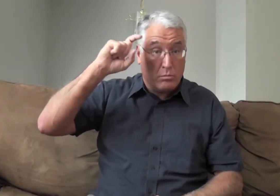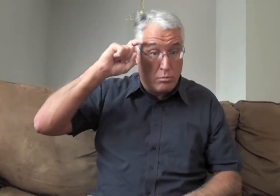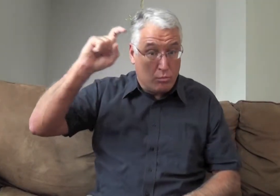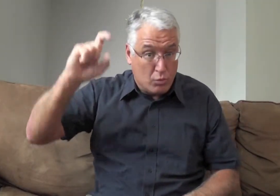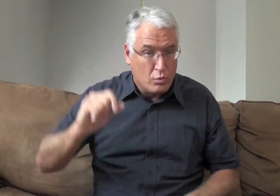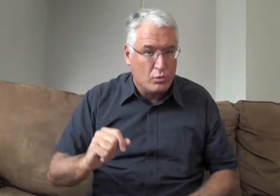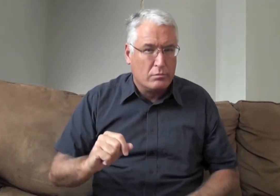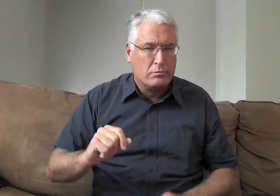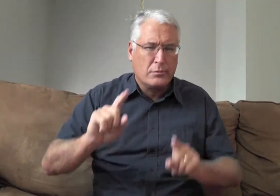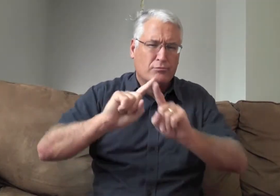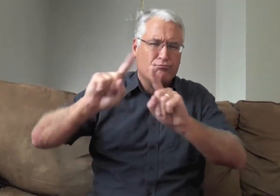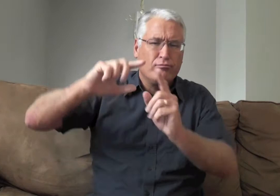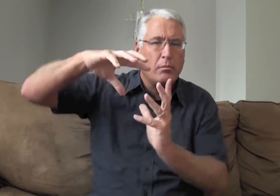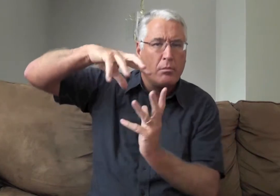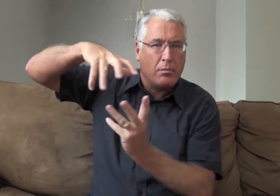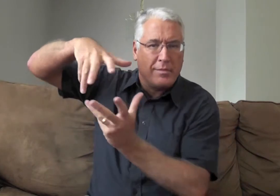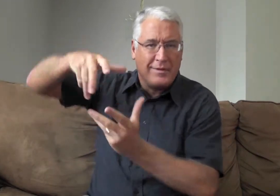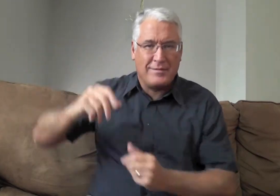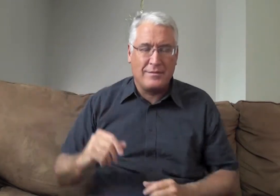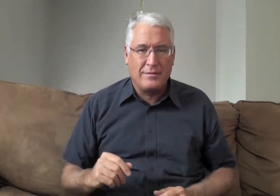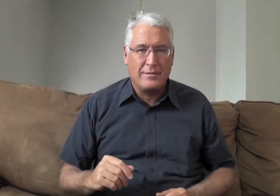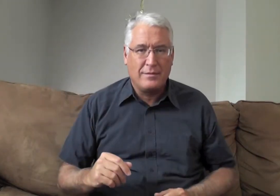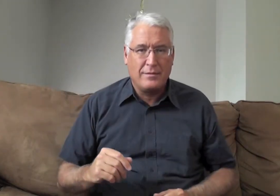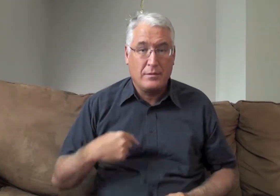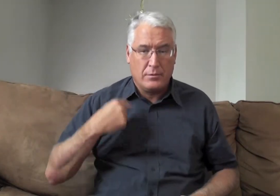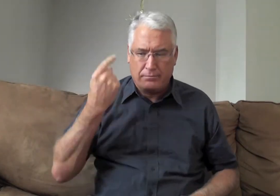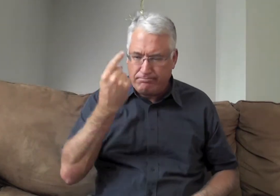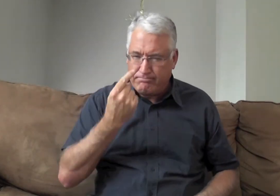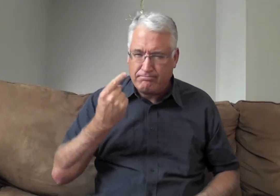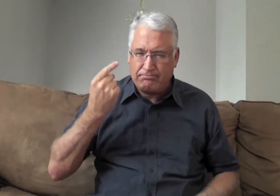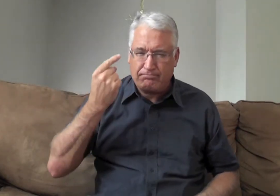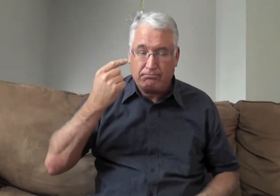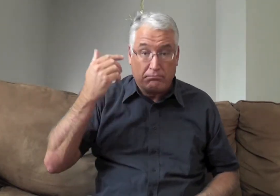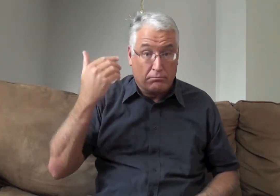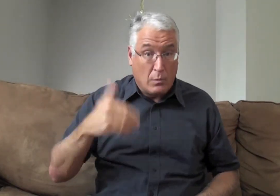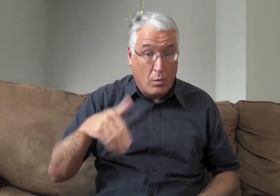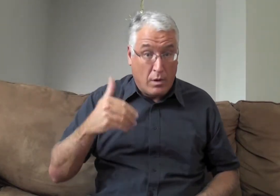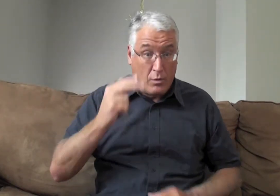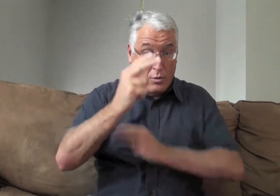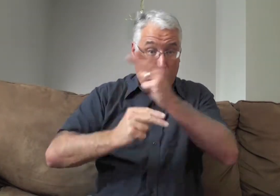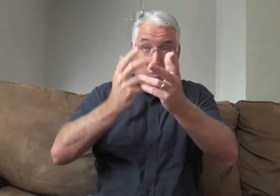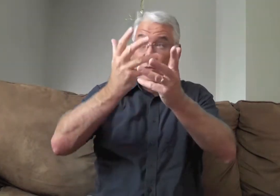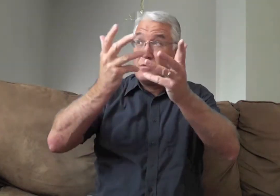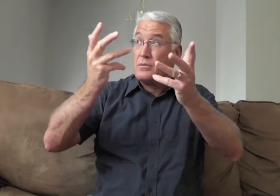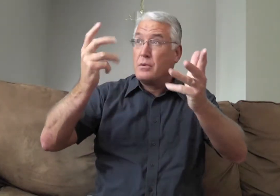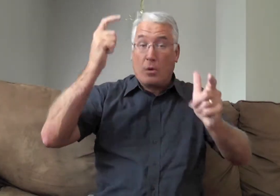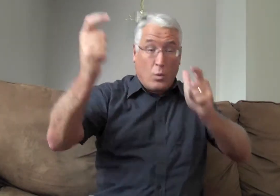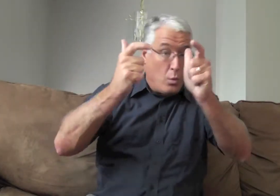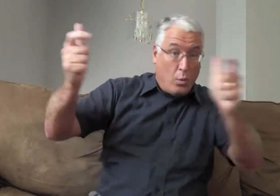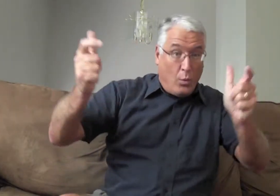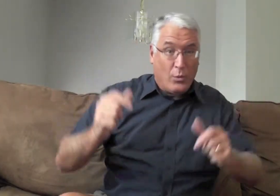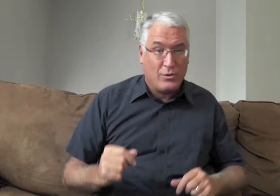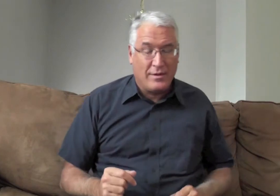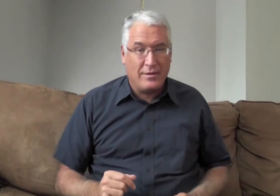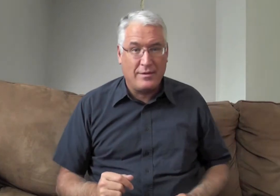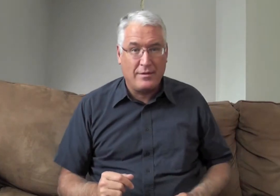the stars and the moon and the various planets. I think, wow, how enormous that the universe